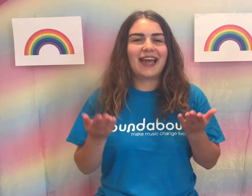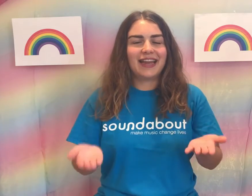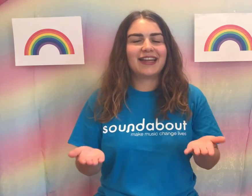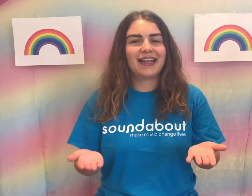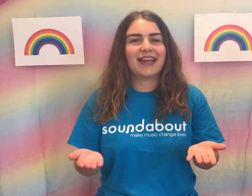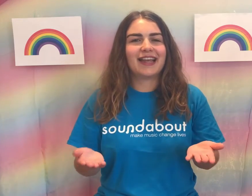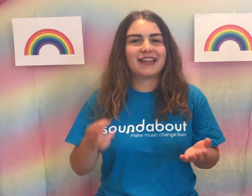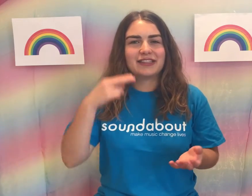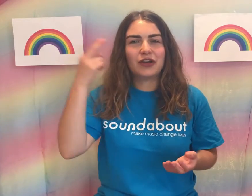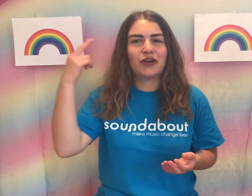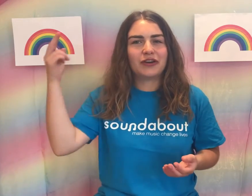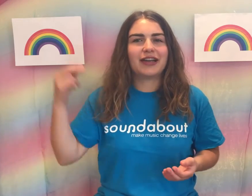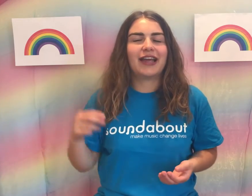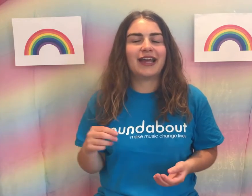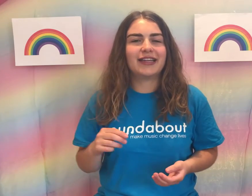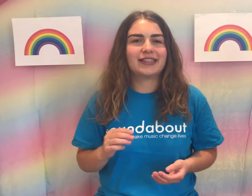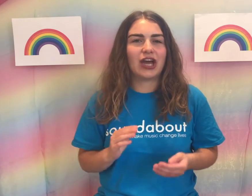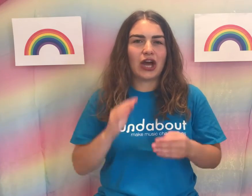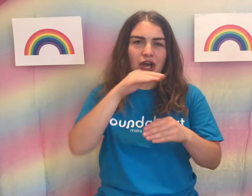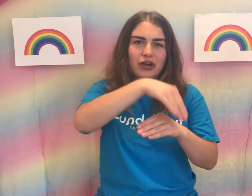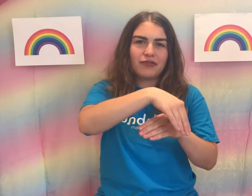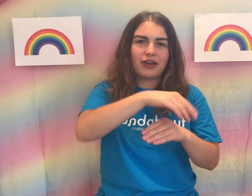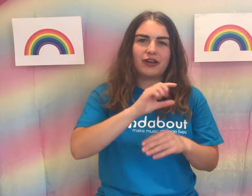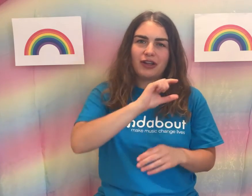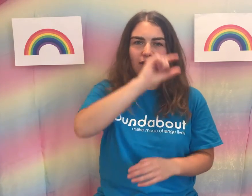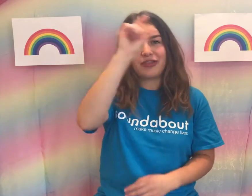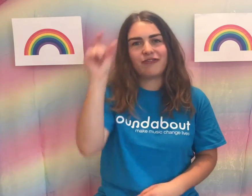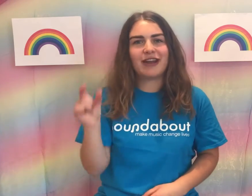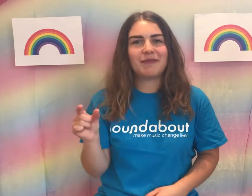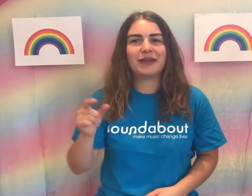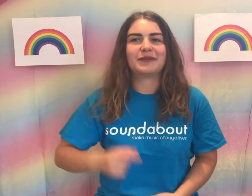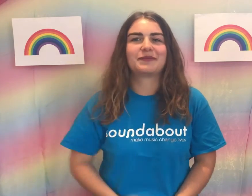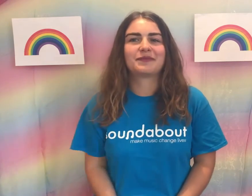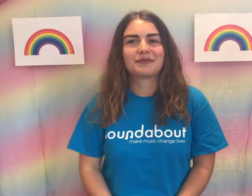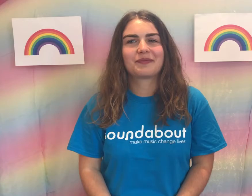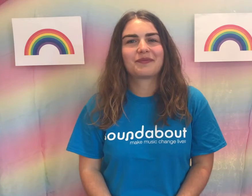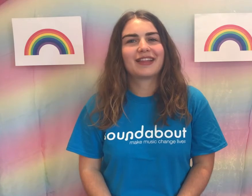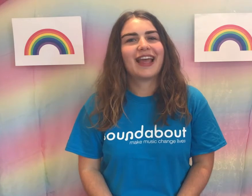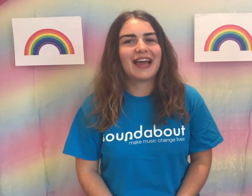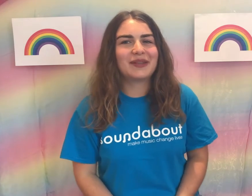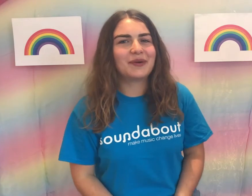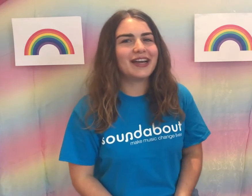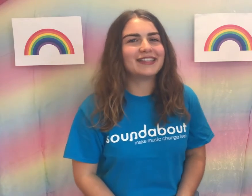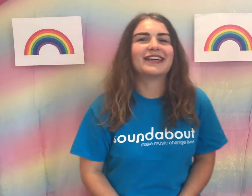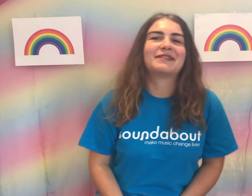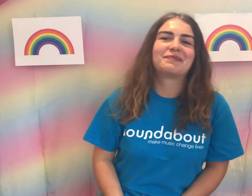Today, the song is Over the Rainbow. And the words are,